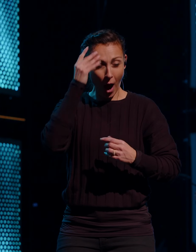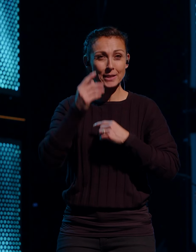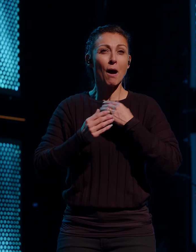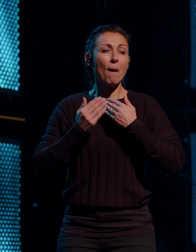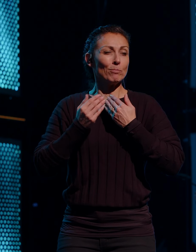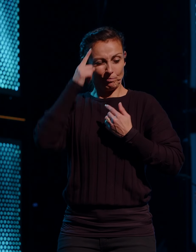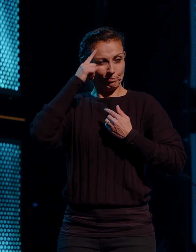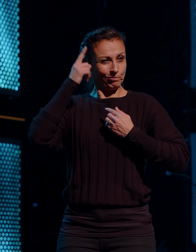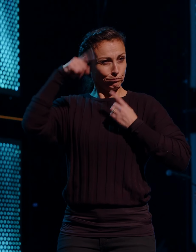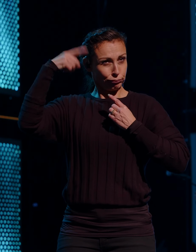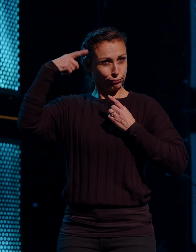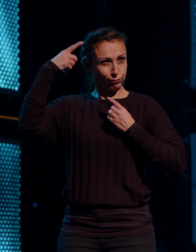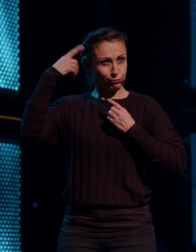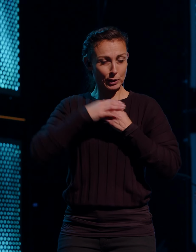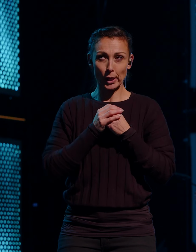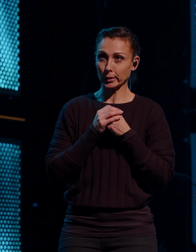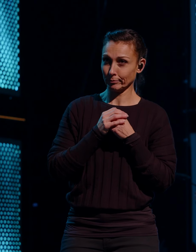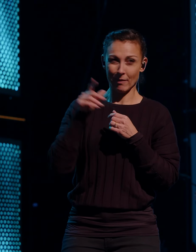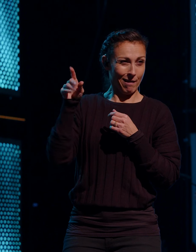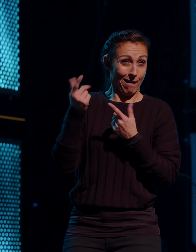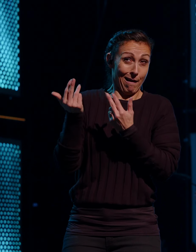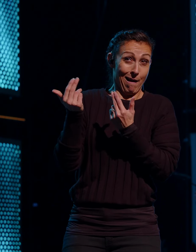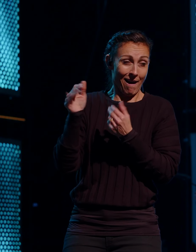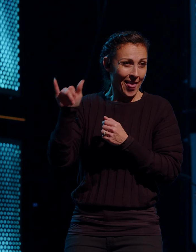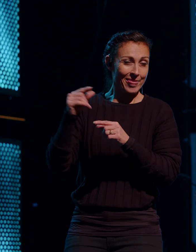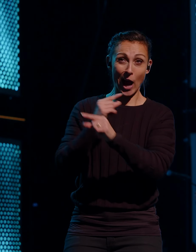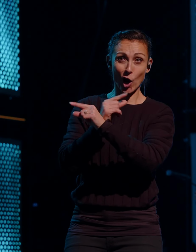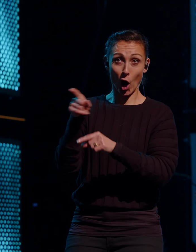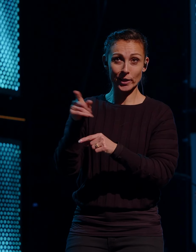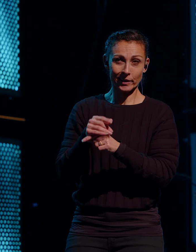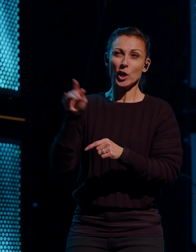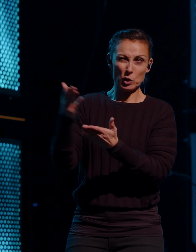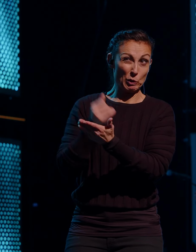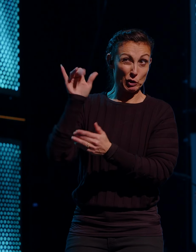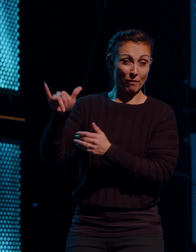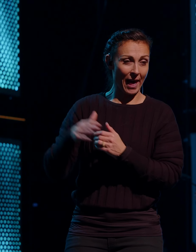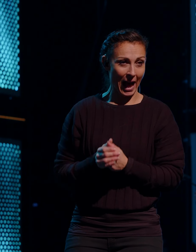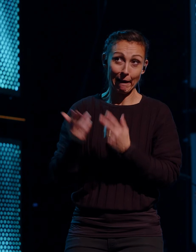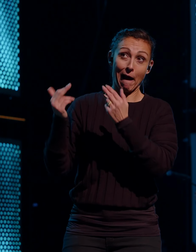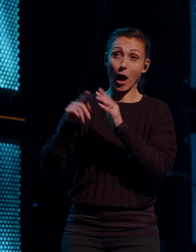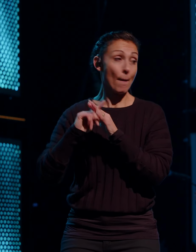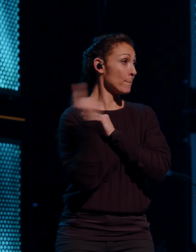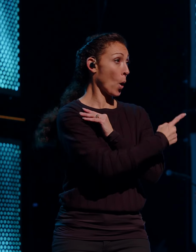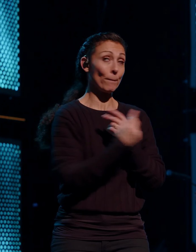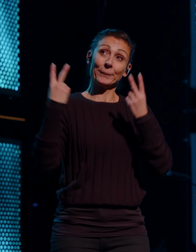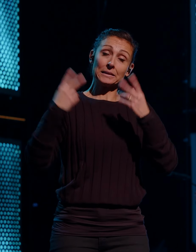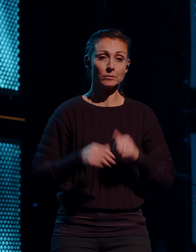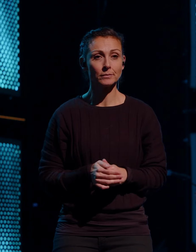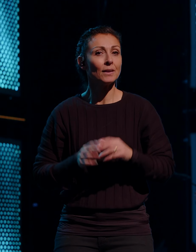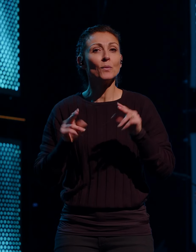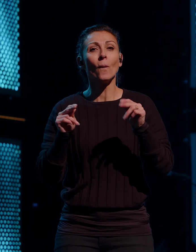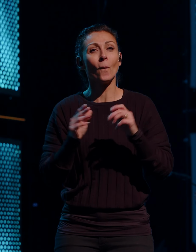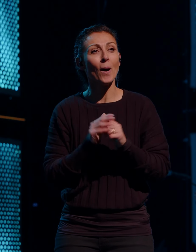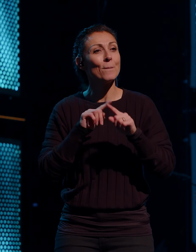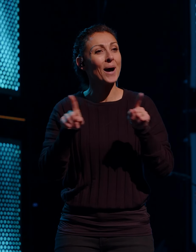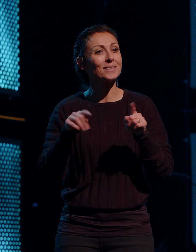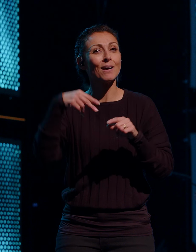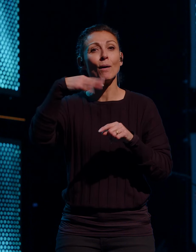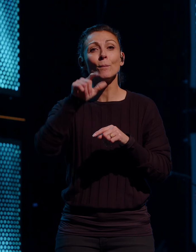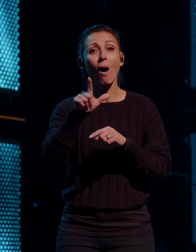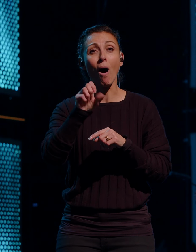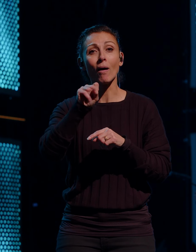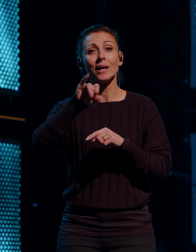But to think about Paul and Silas, the kindness that they showed, the grace that they showed, They tell him, man,